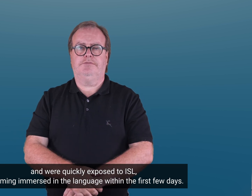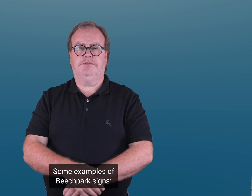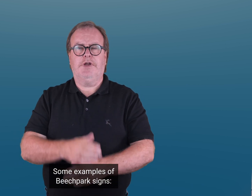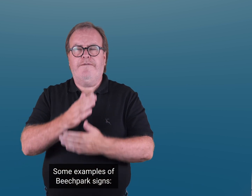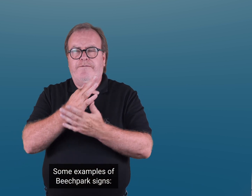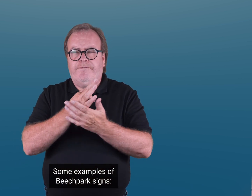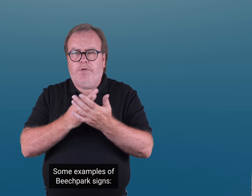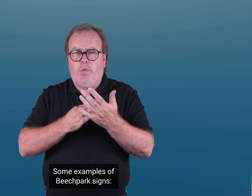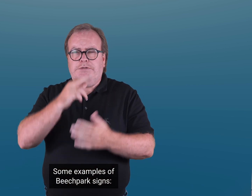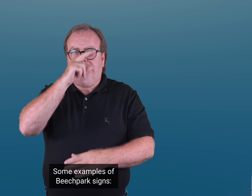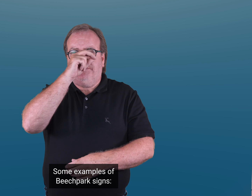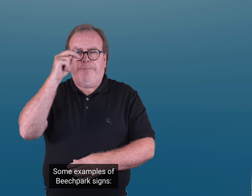Some examples of Beechpark signs.